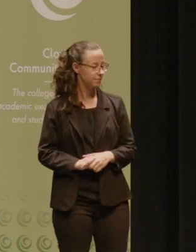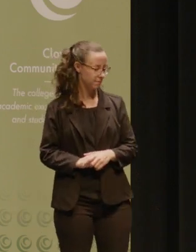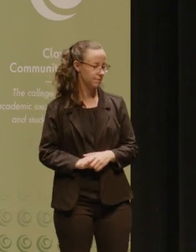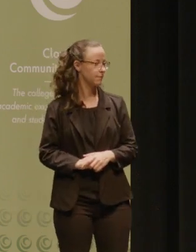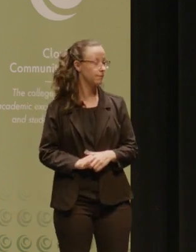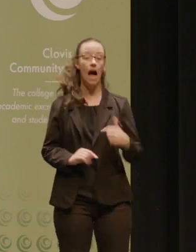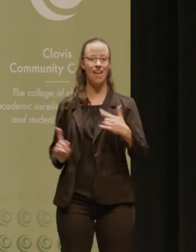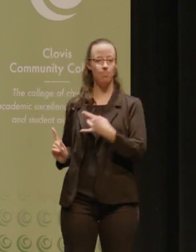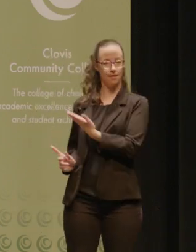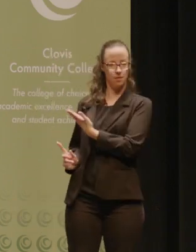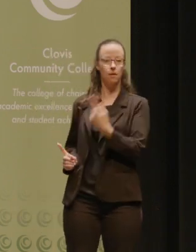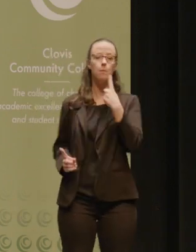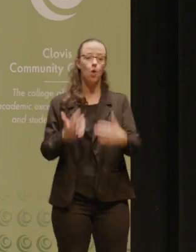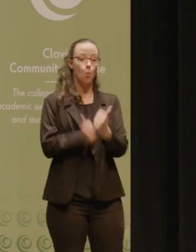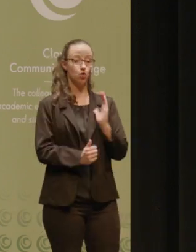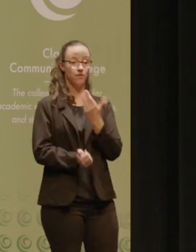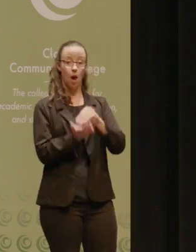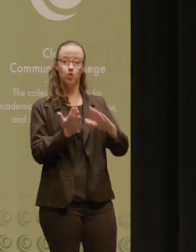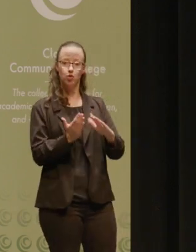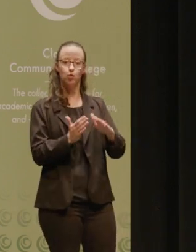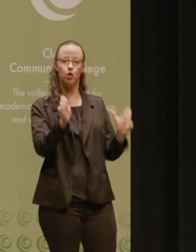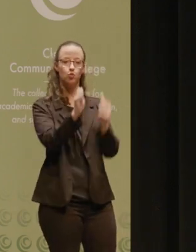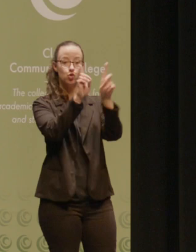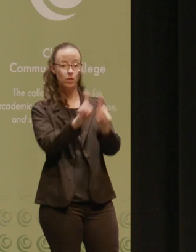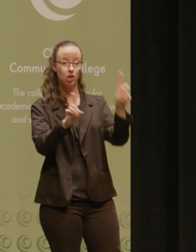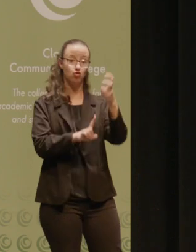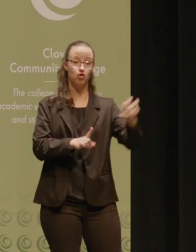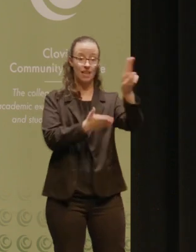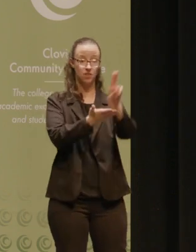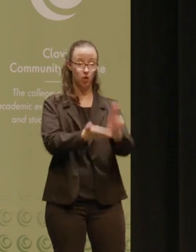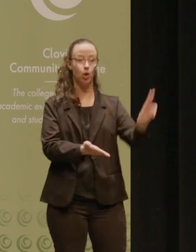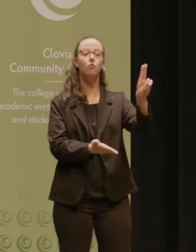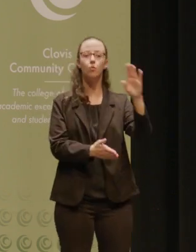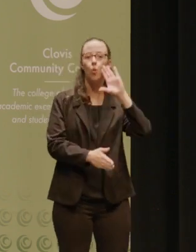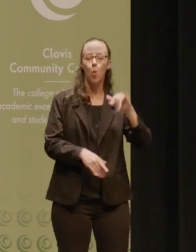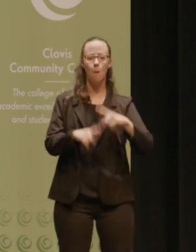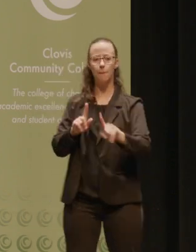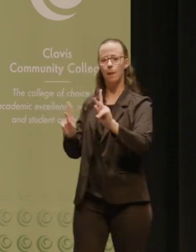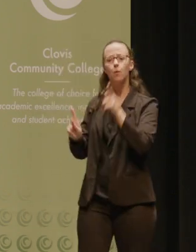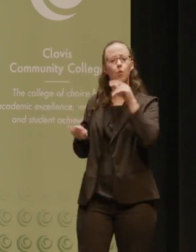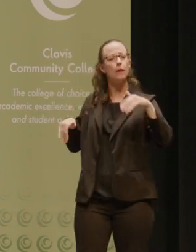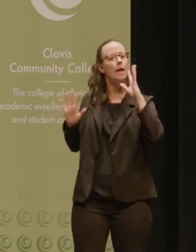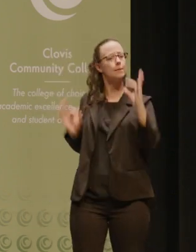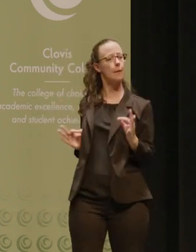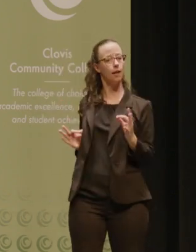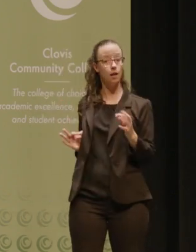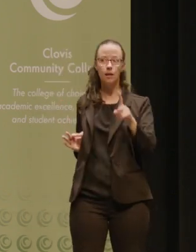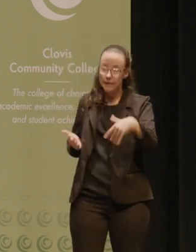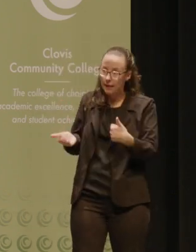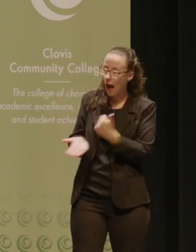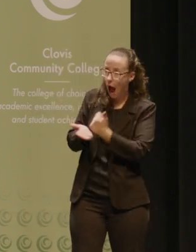I like this one because, the majority of our students are going on for their degree and they're going to transfer, and we know that. But look at the ones who are undecided. They need your